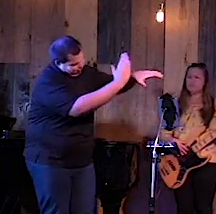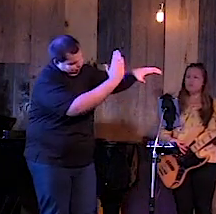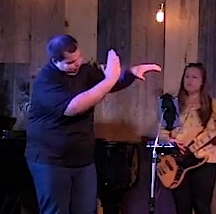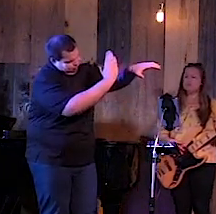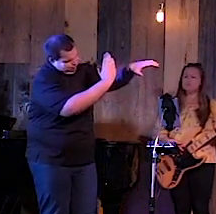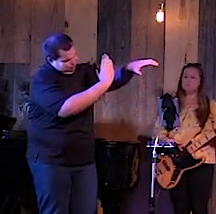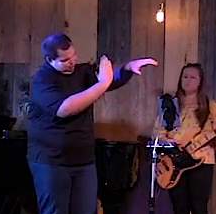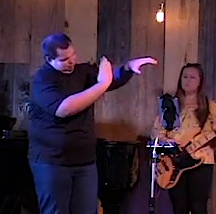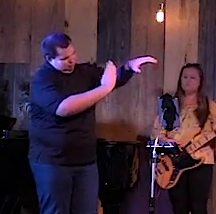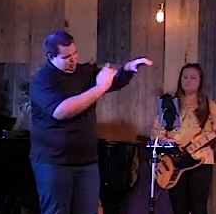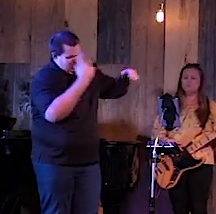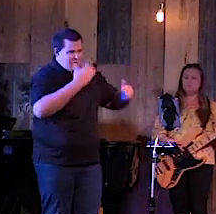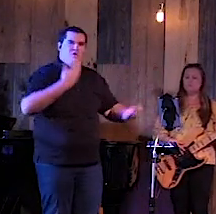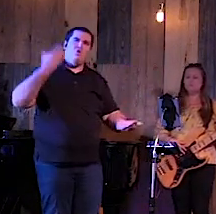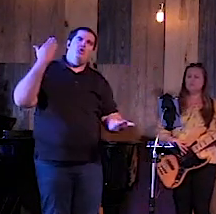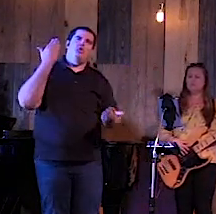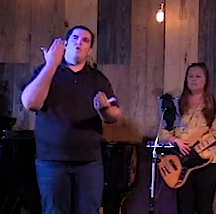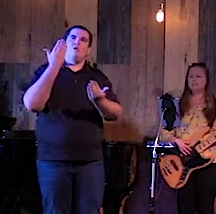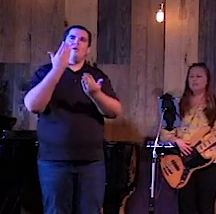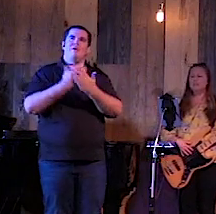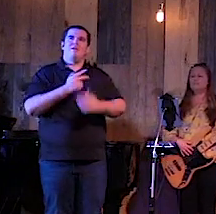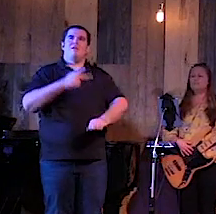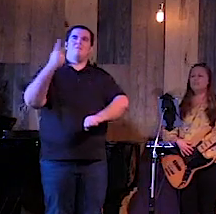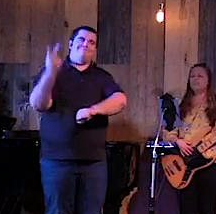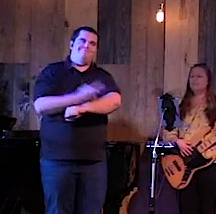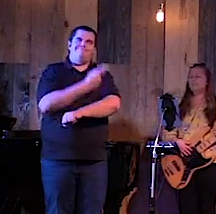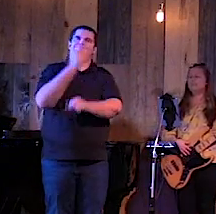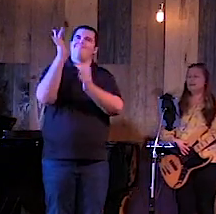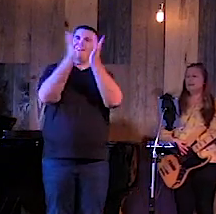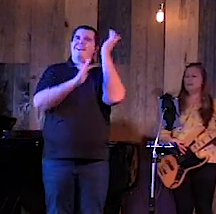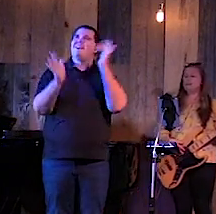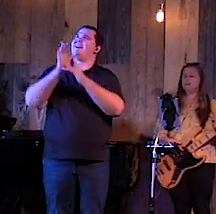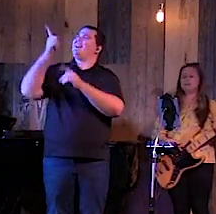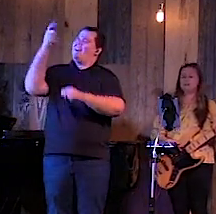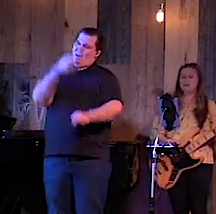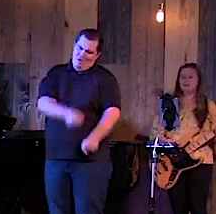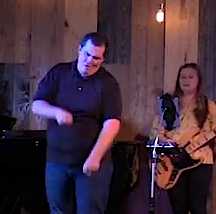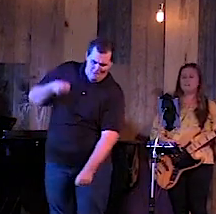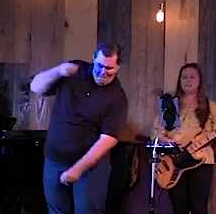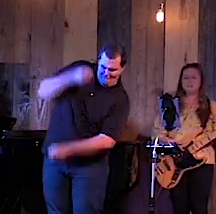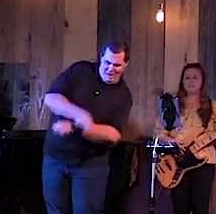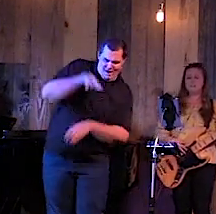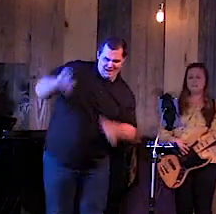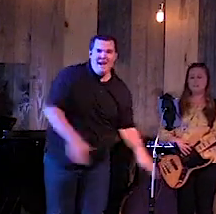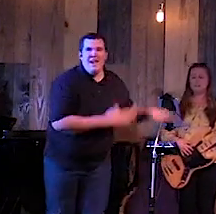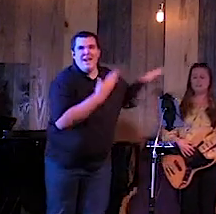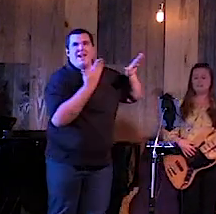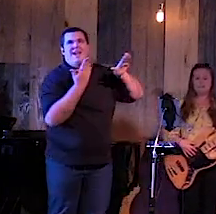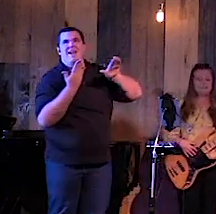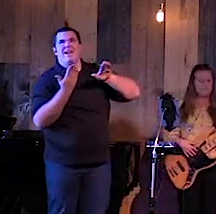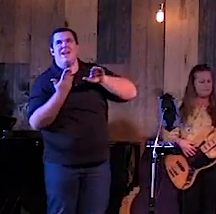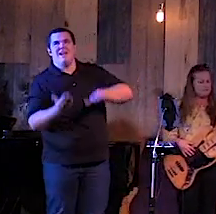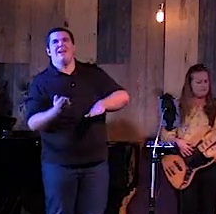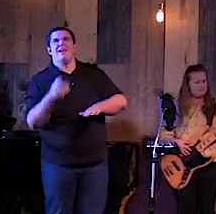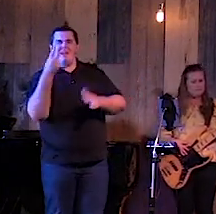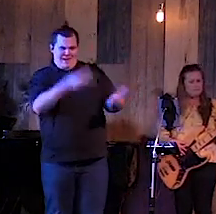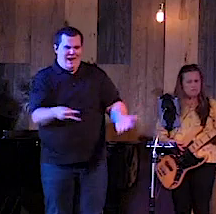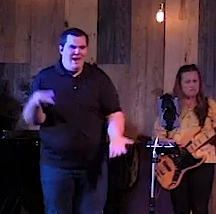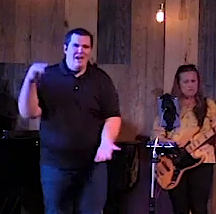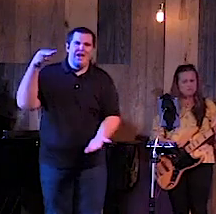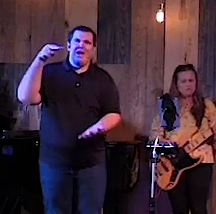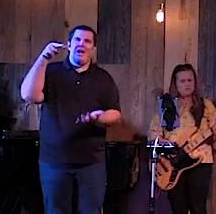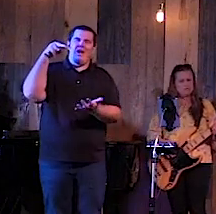that stone was moved for good, for the Lamb had conquered death. And